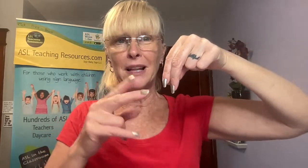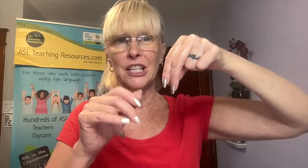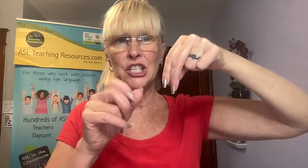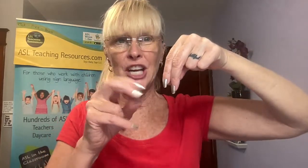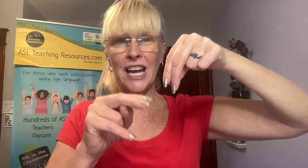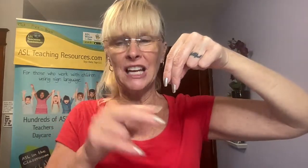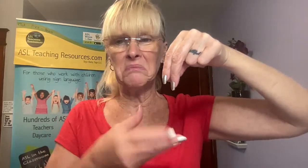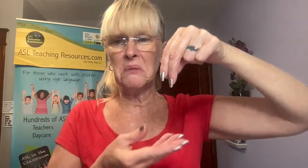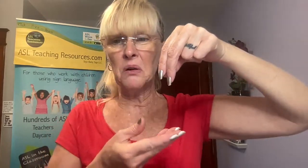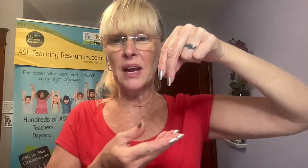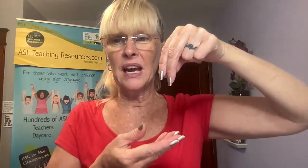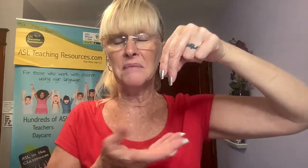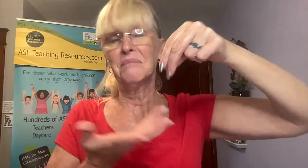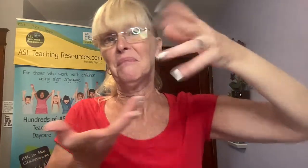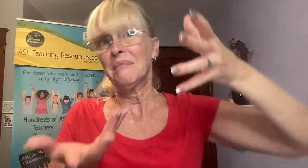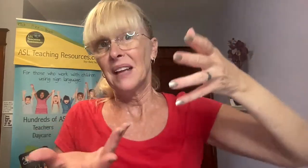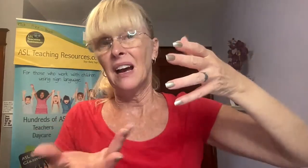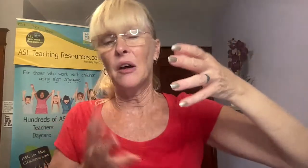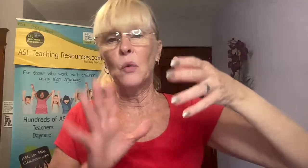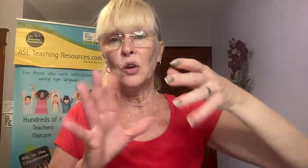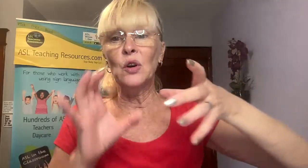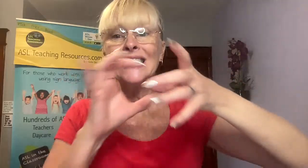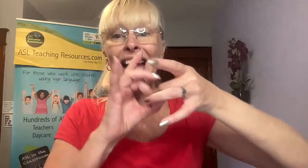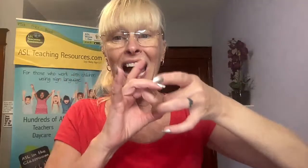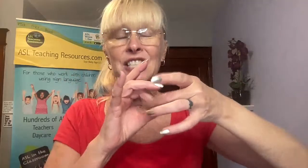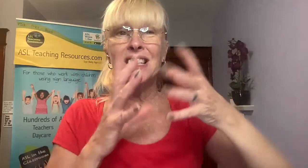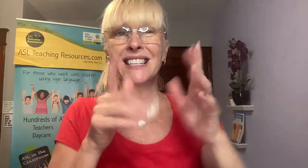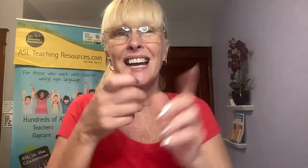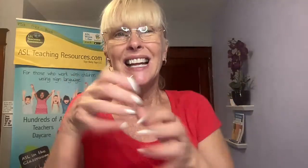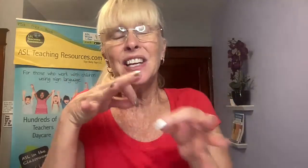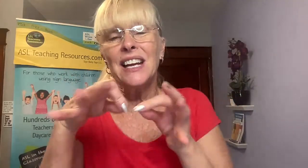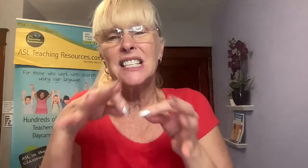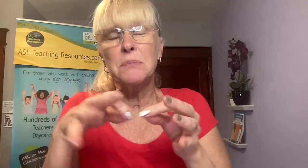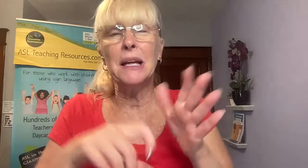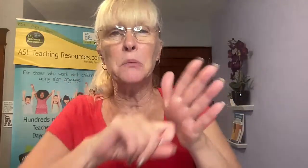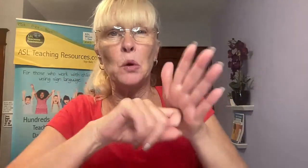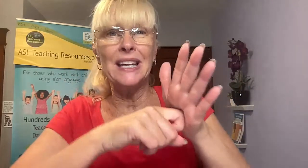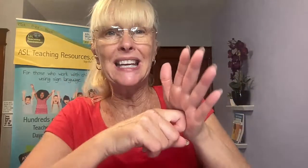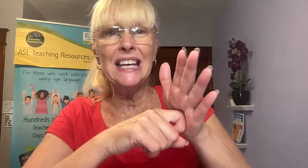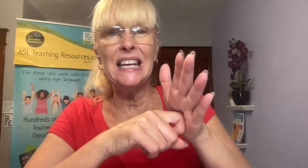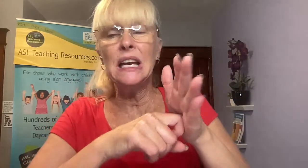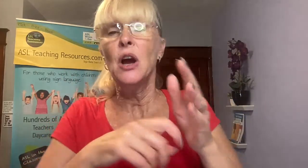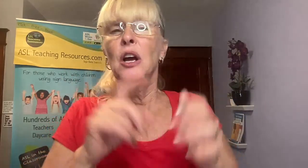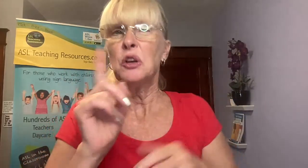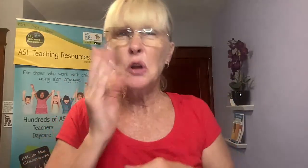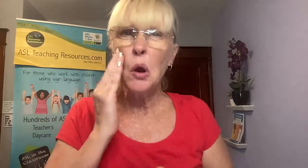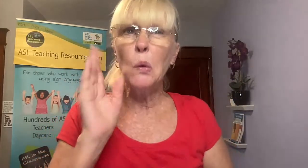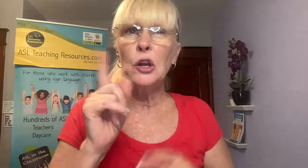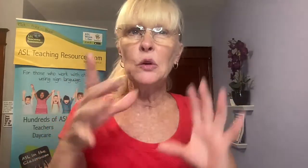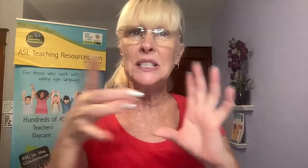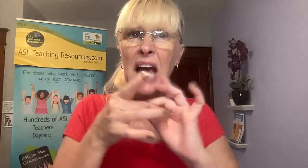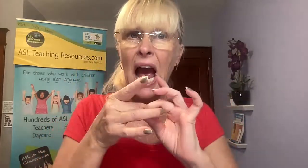it chain, okay, where you attach. It's kind of like you got to explain it more. Key, where you